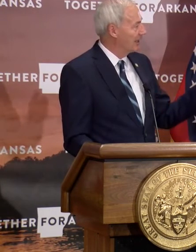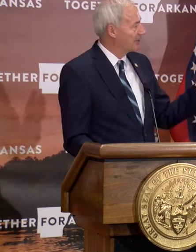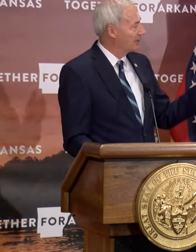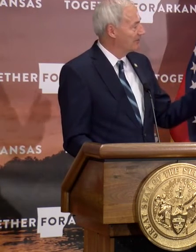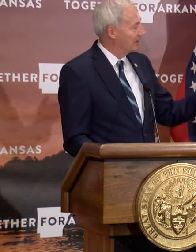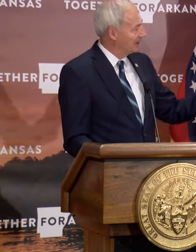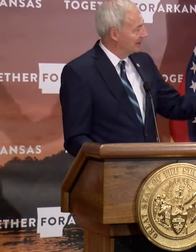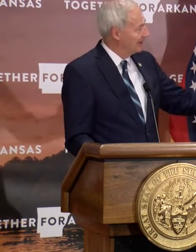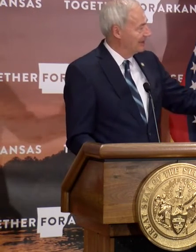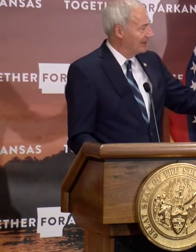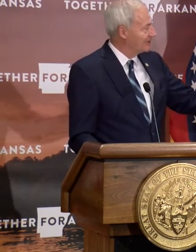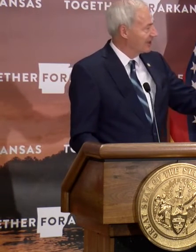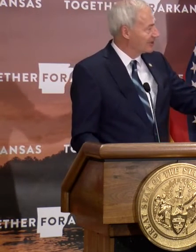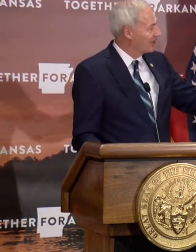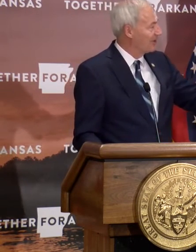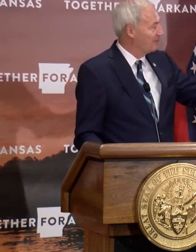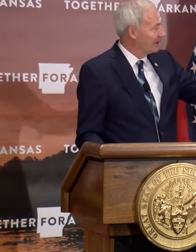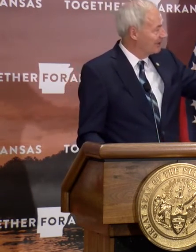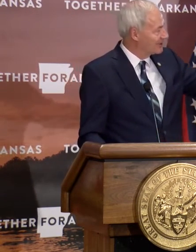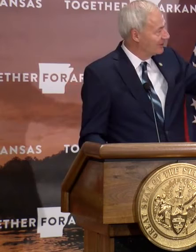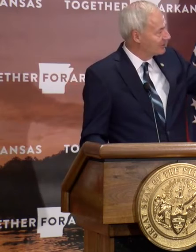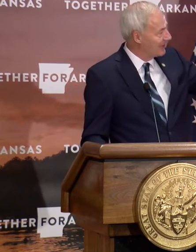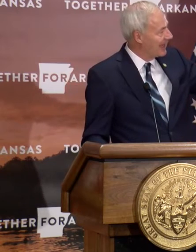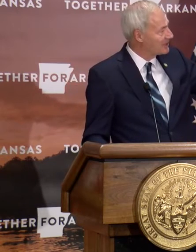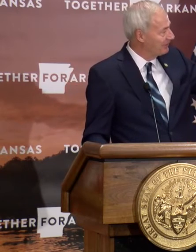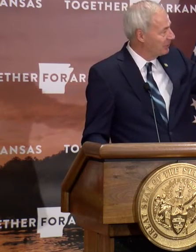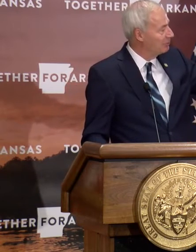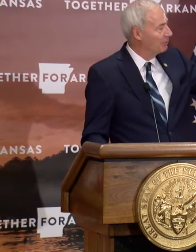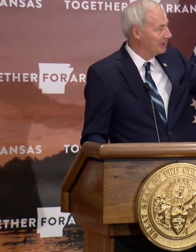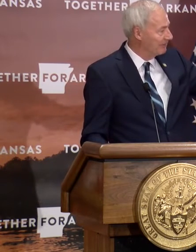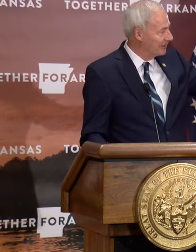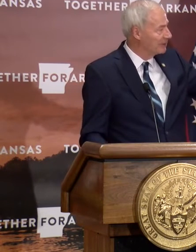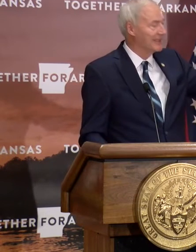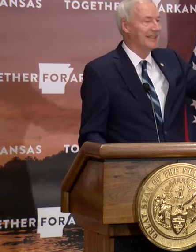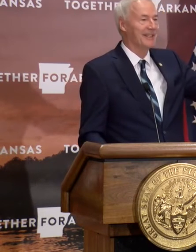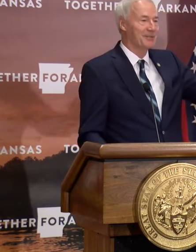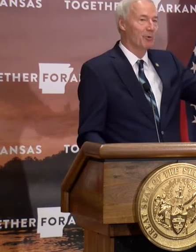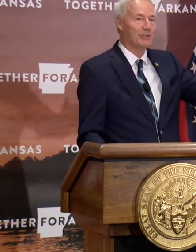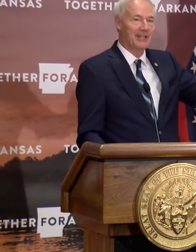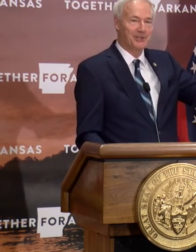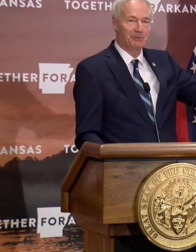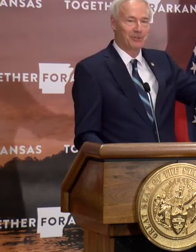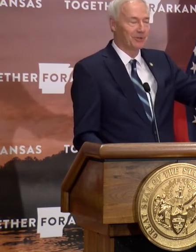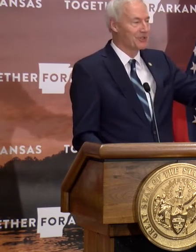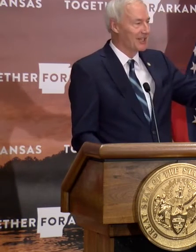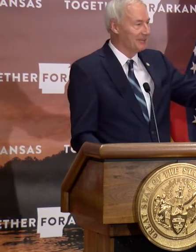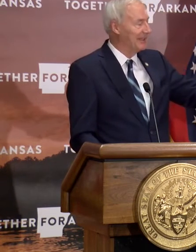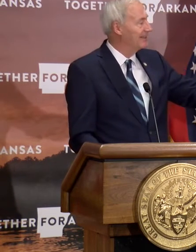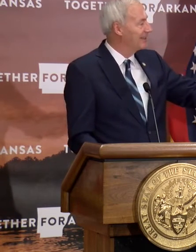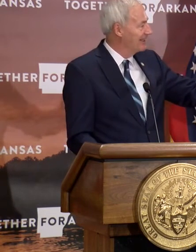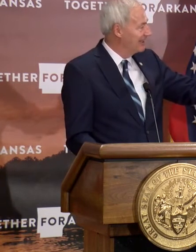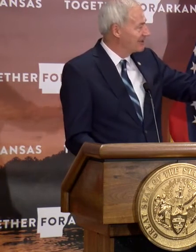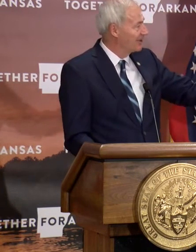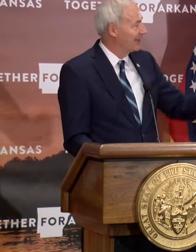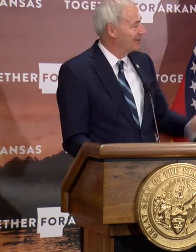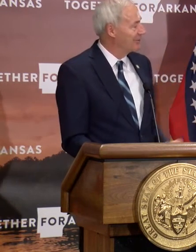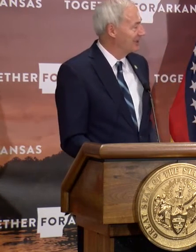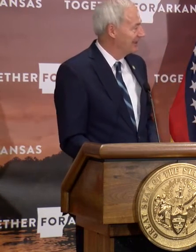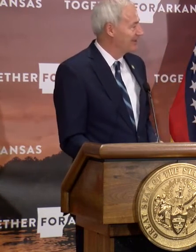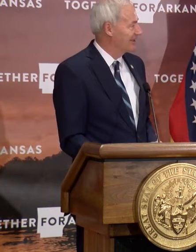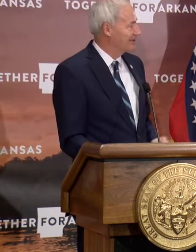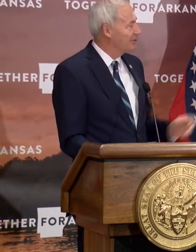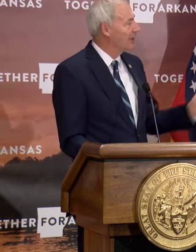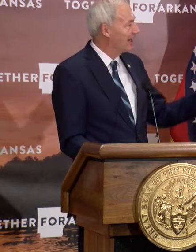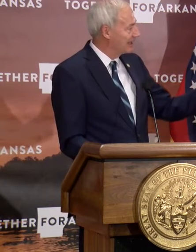right direction, but it's a concern because those last few will be filled in as more test results come in. So I